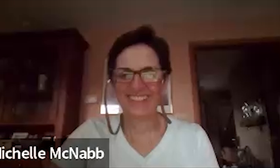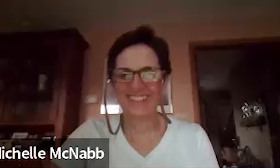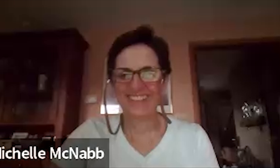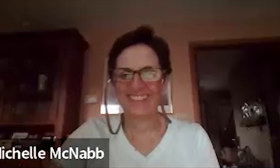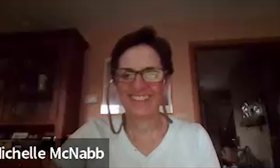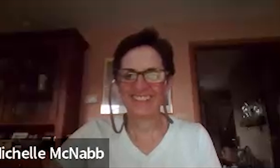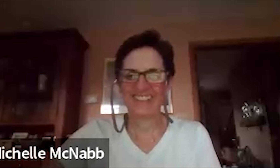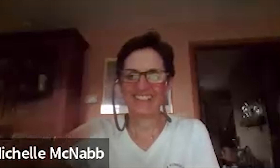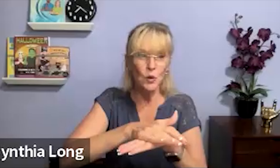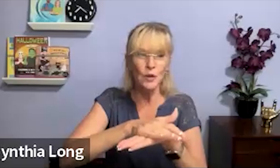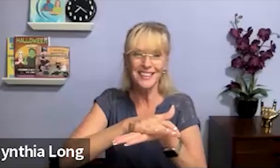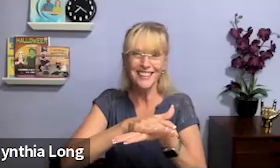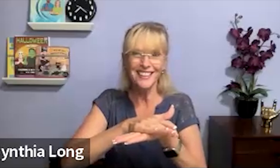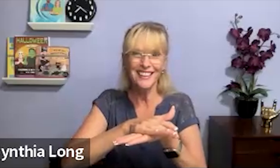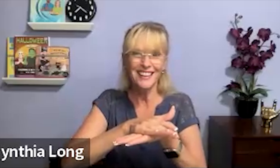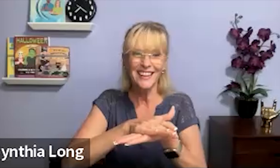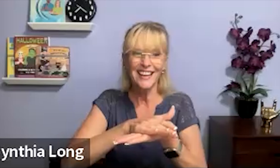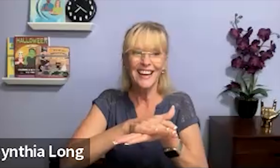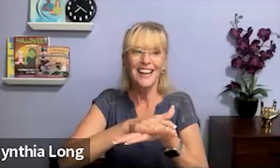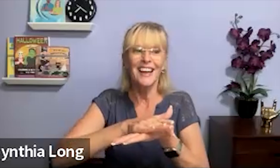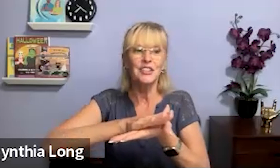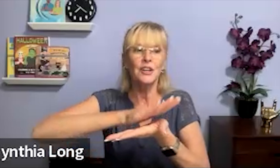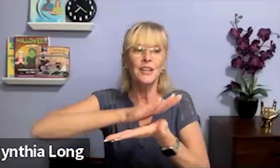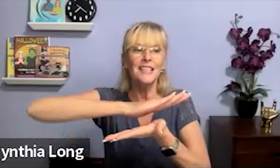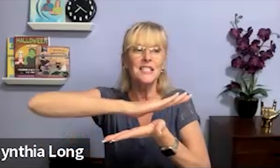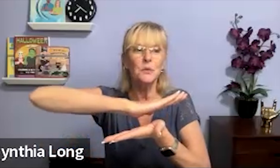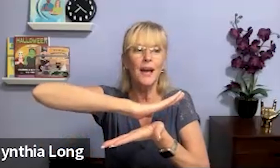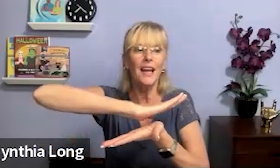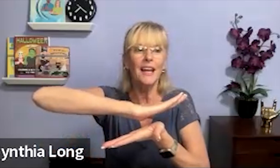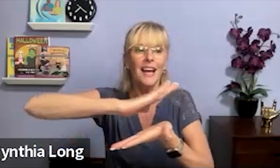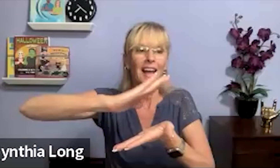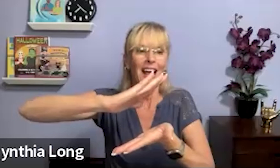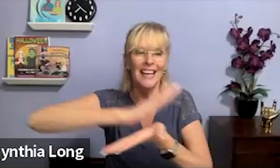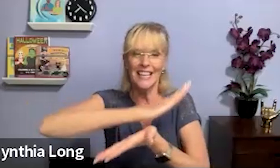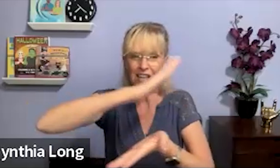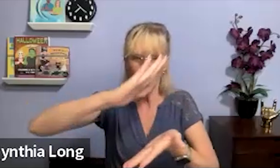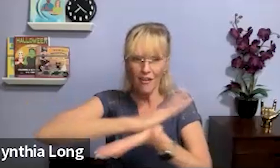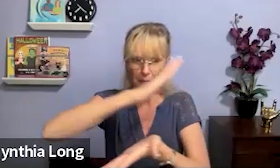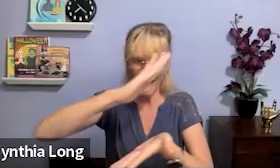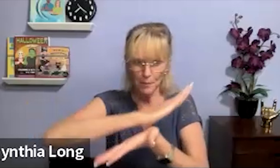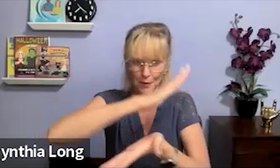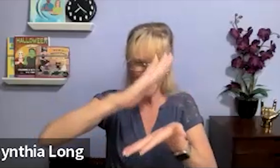again. School. Now turn it this way and hit it off, paper.